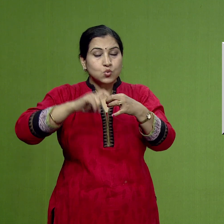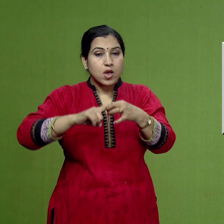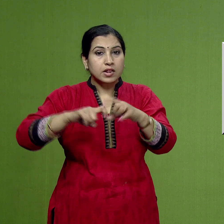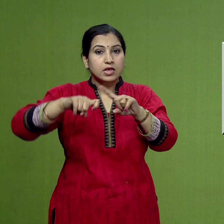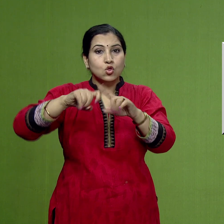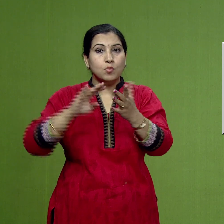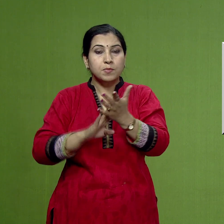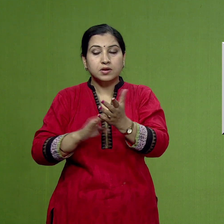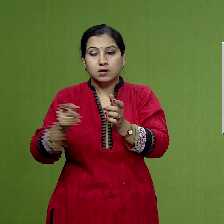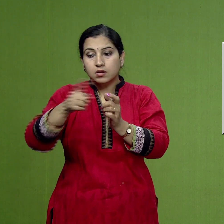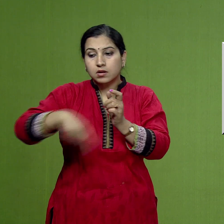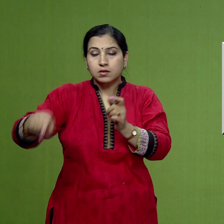area.